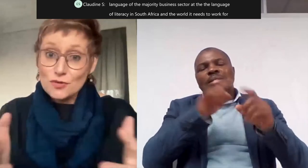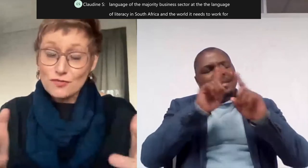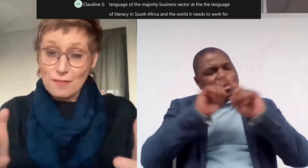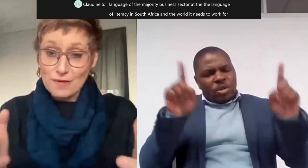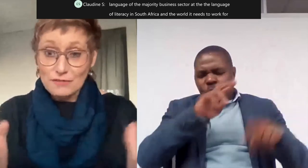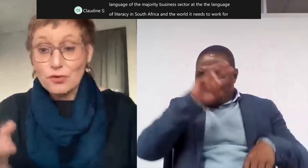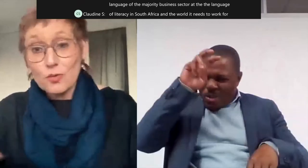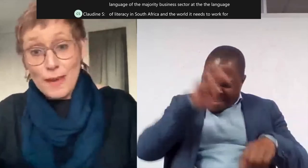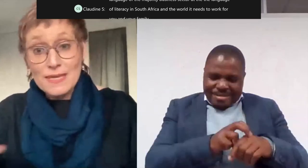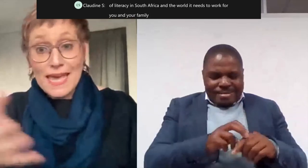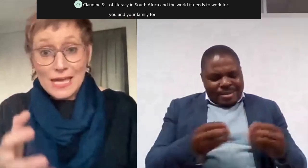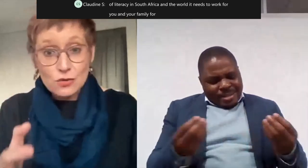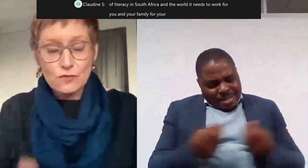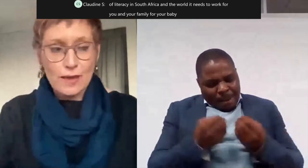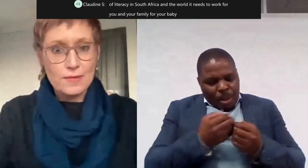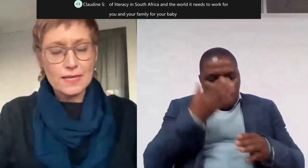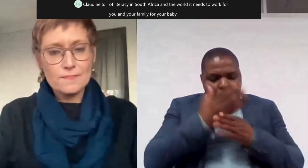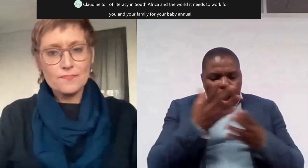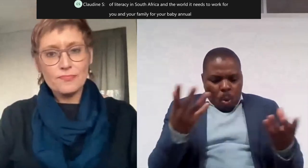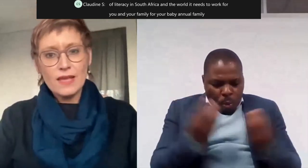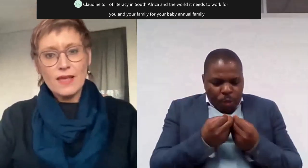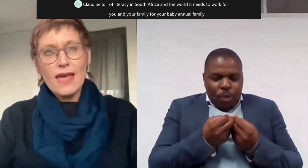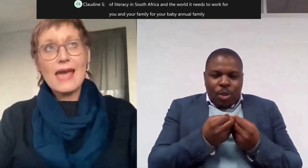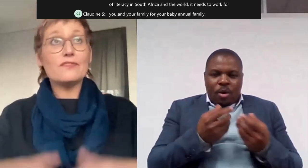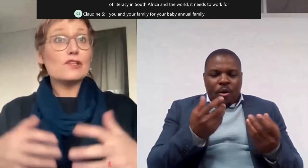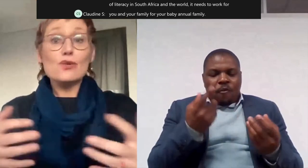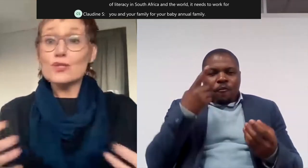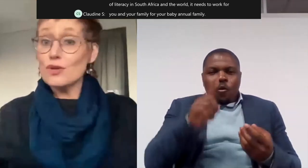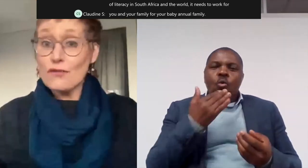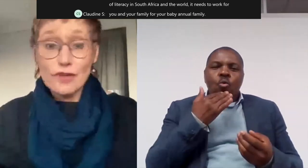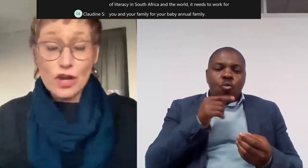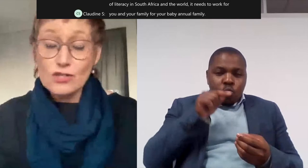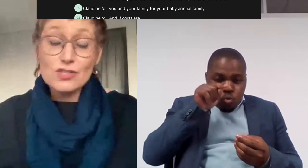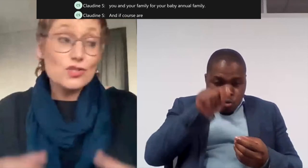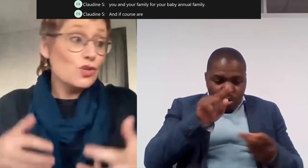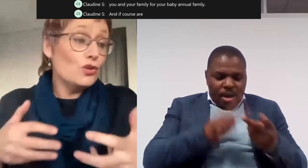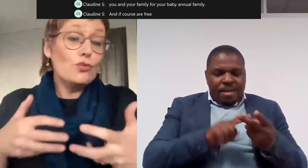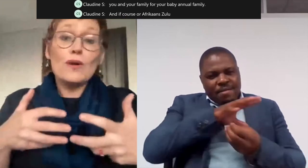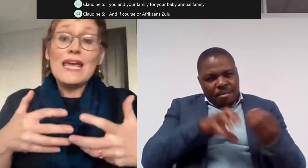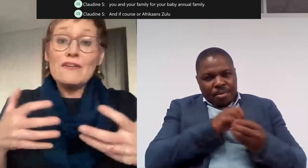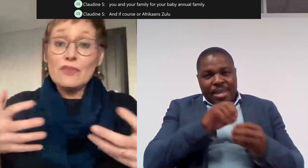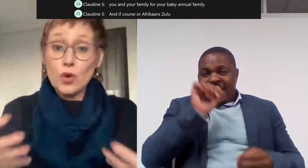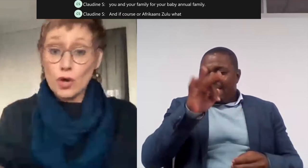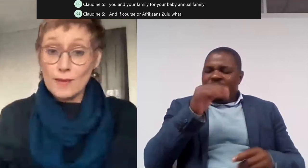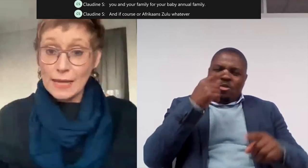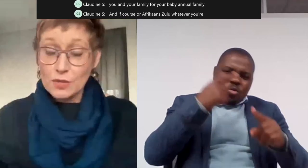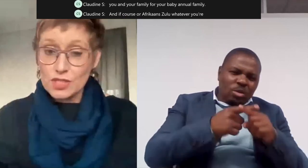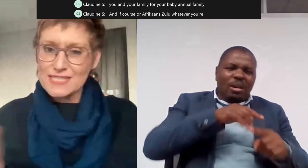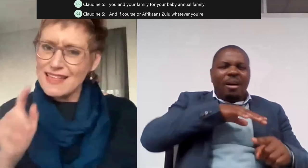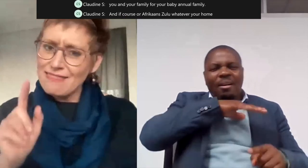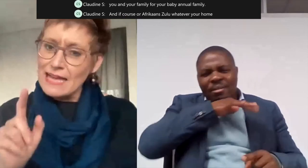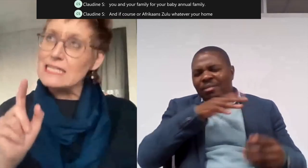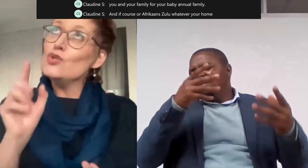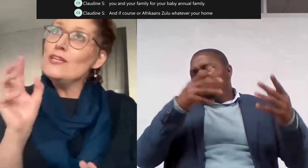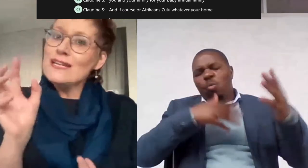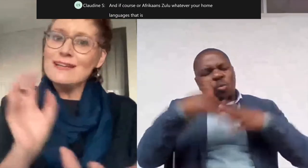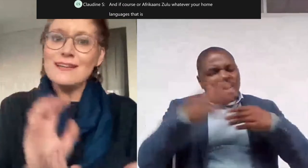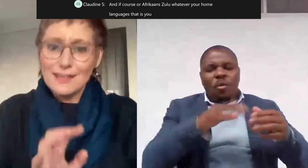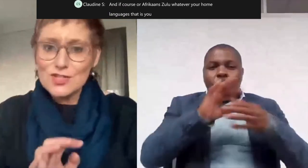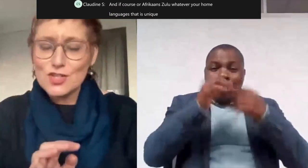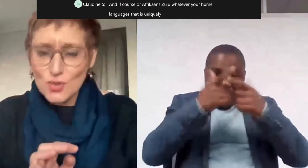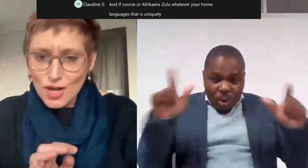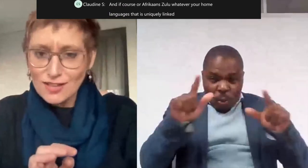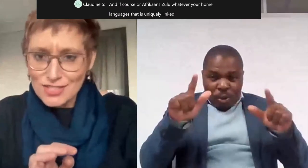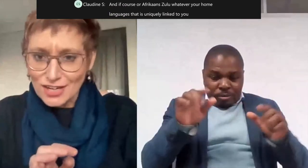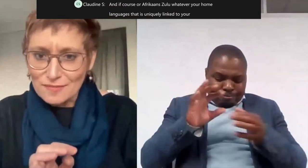you and your family, for your baby and your family. And if Xhosa, Afrikaans, Zulu, whatever your home language is, that is